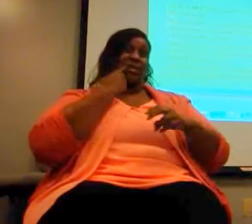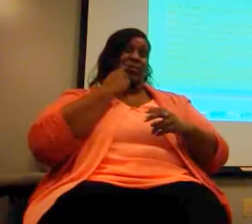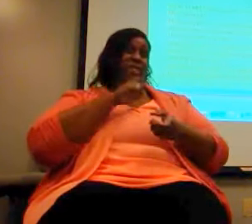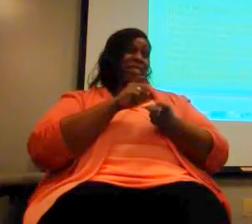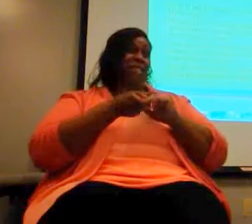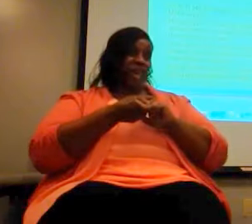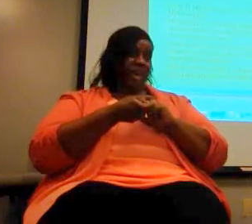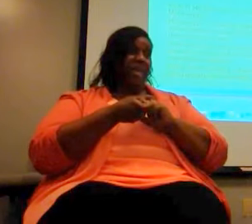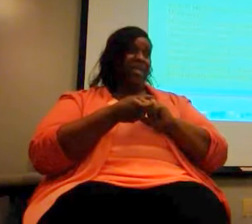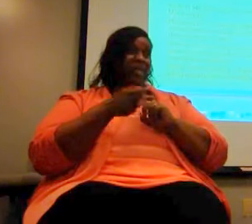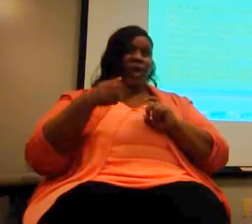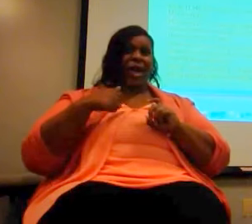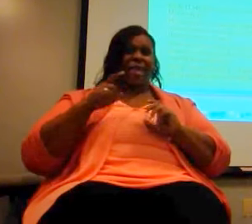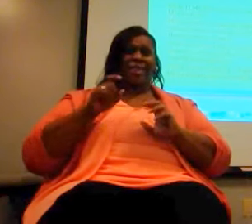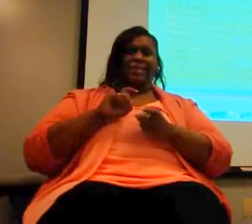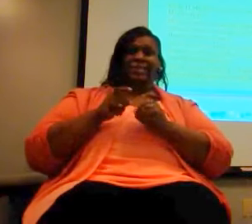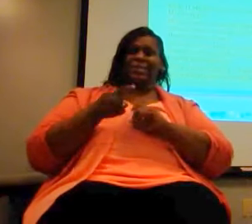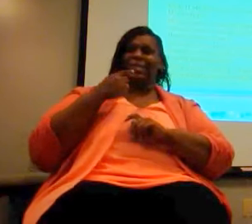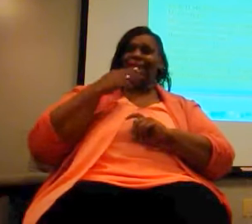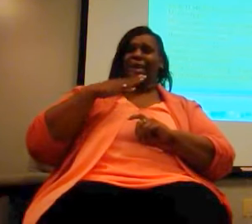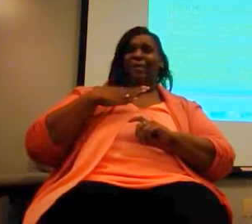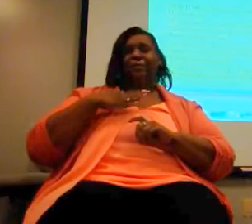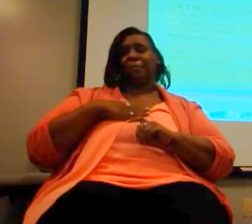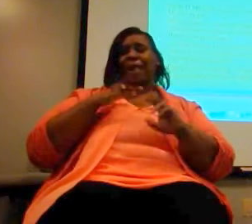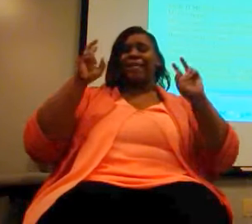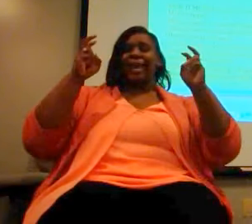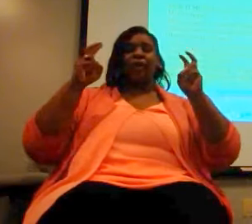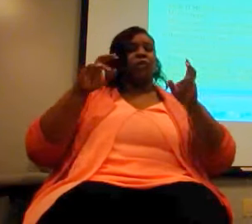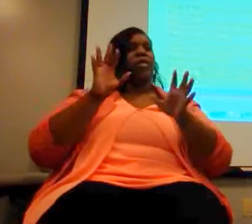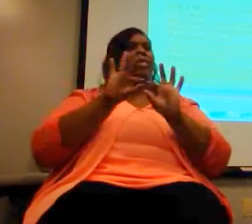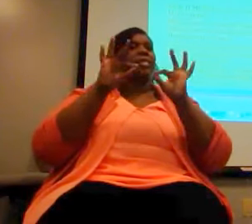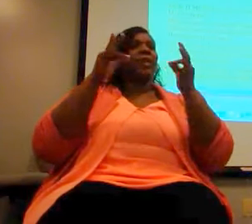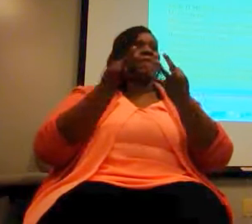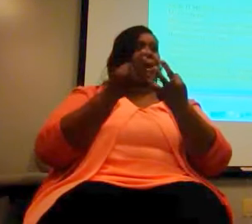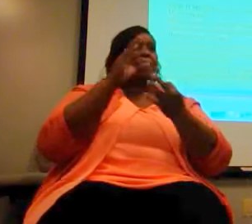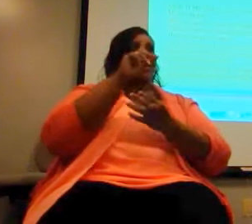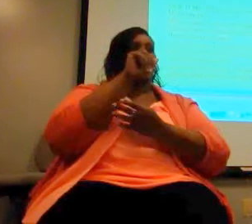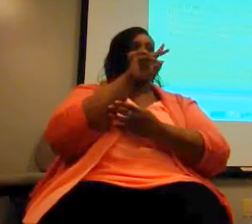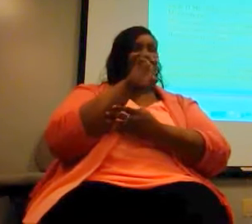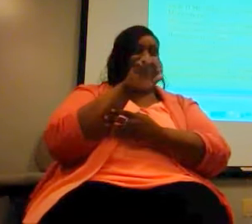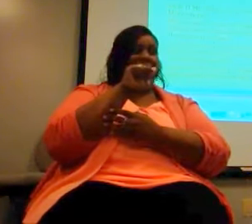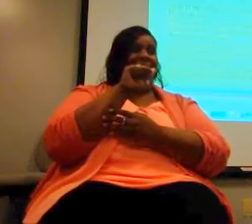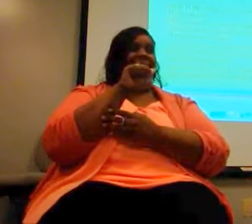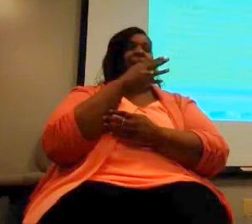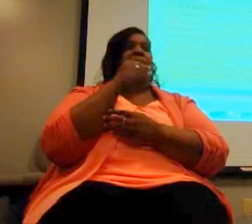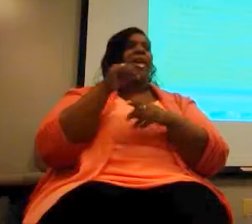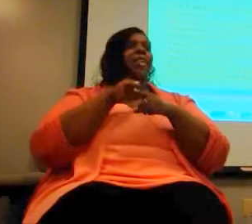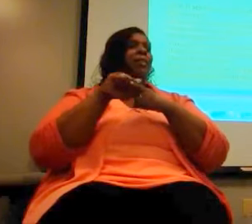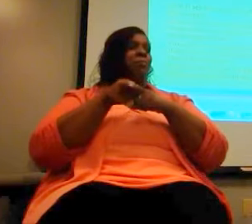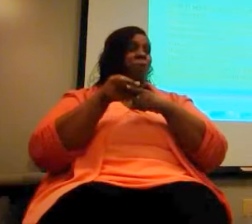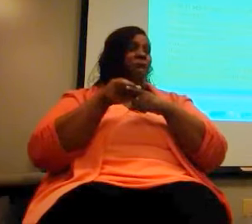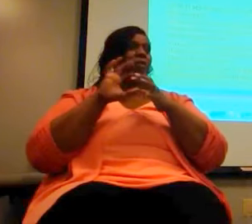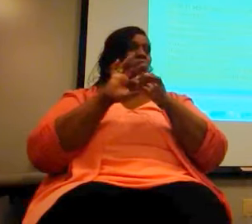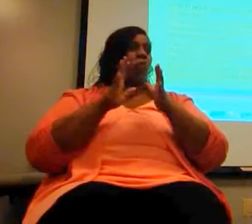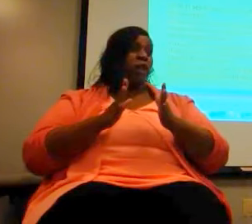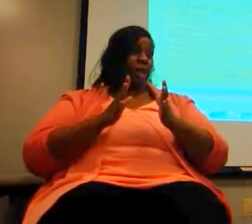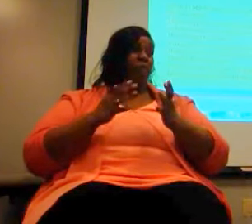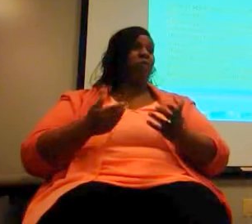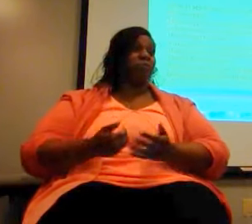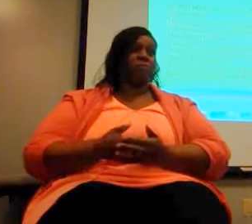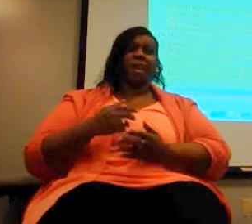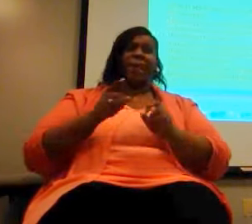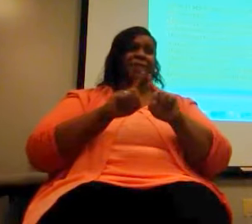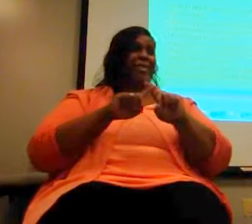changed. I'm having to adjust to saying I'm the Family, Data, and Dissemination Coordinator. Many hats